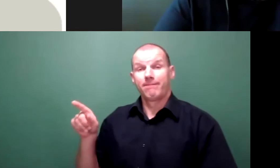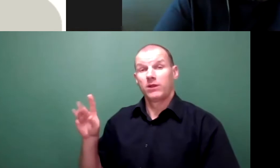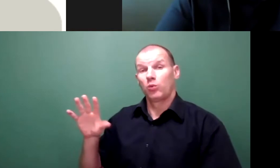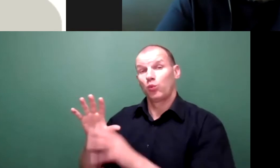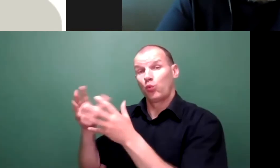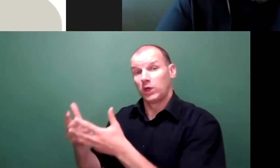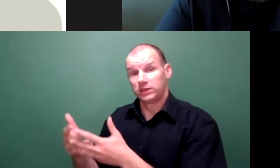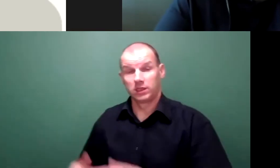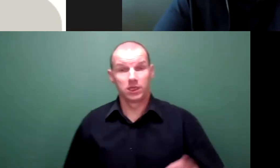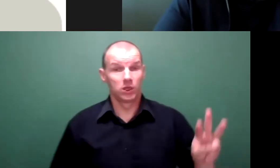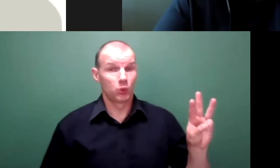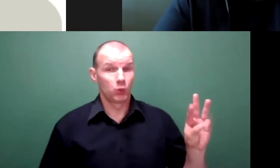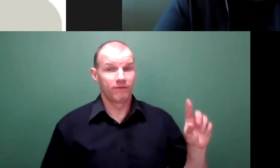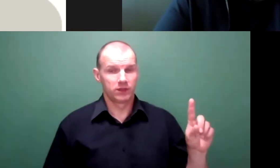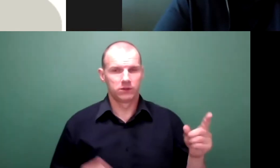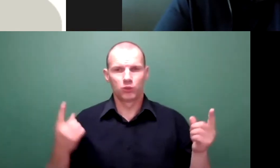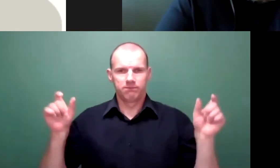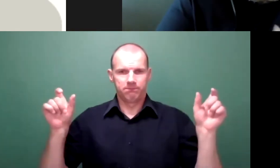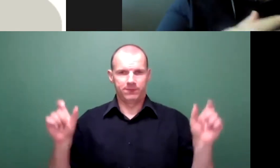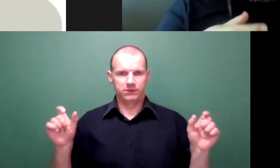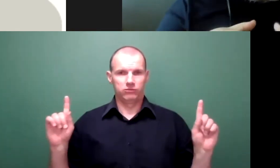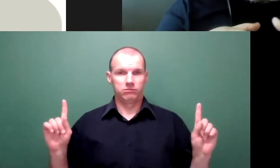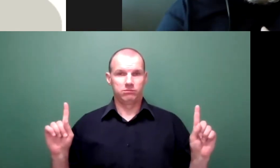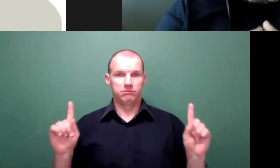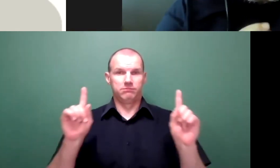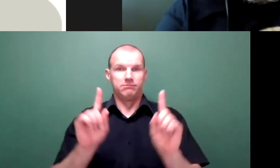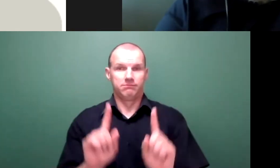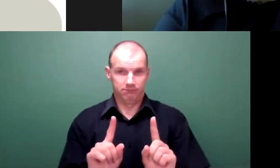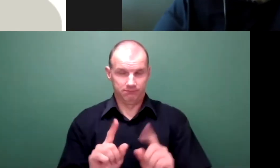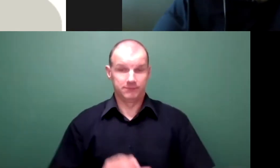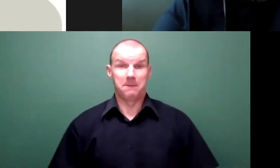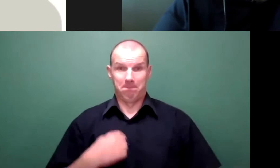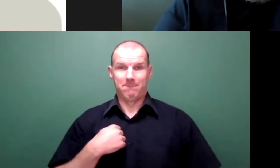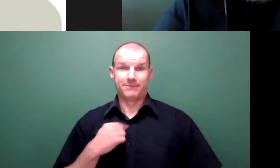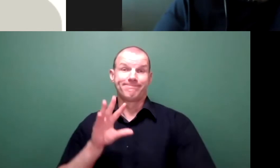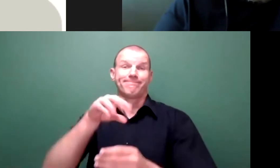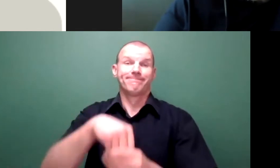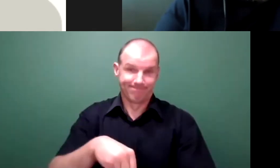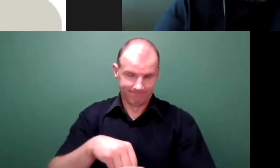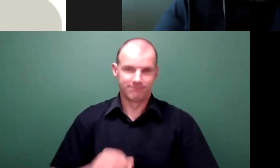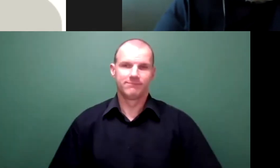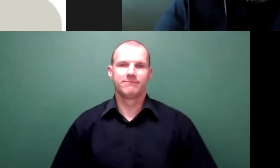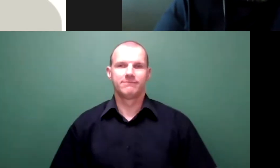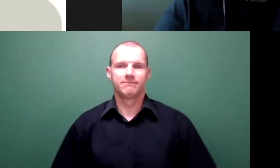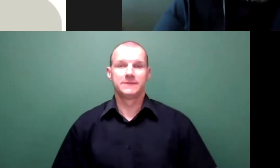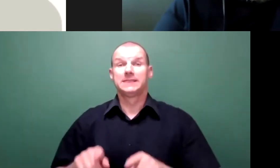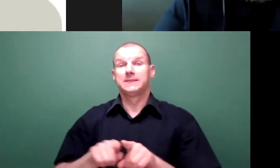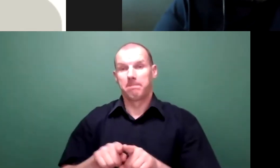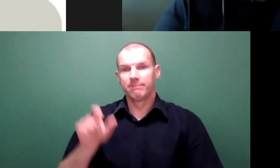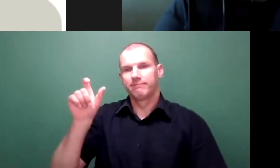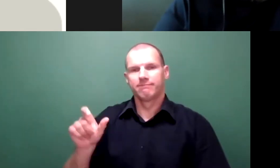the ISAAB was then, as a group, as a small team, we as WFD and